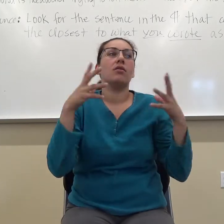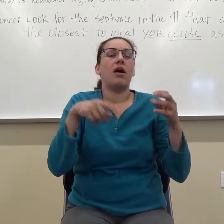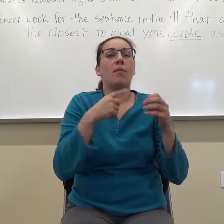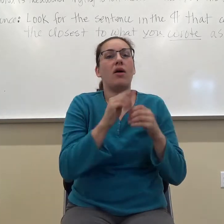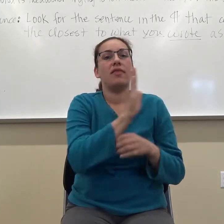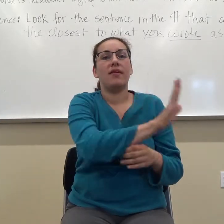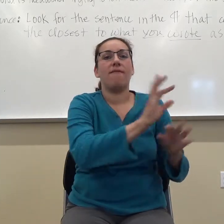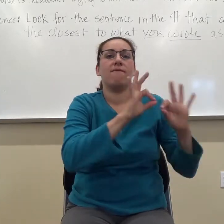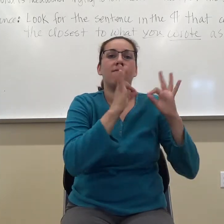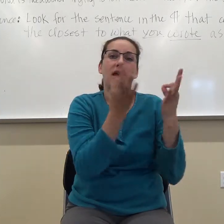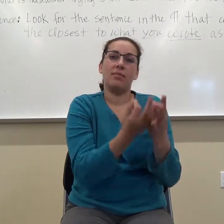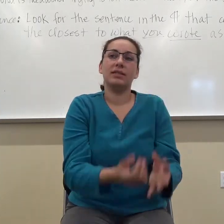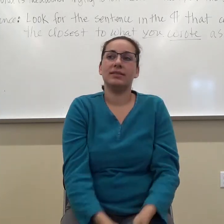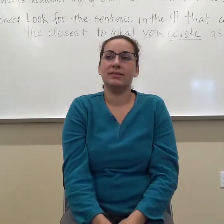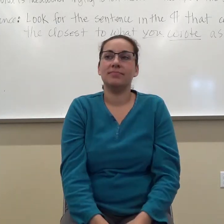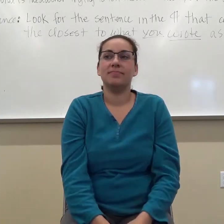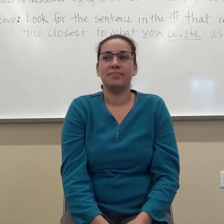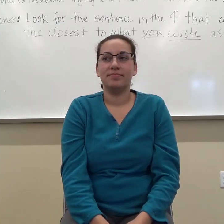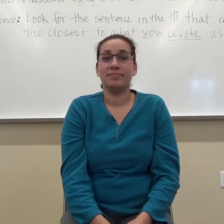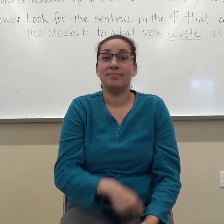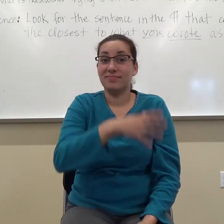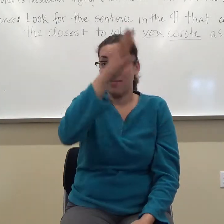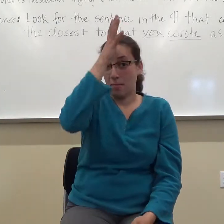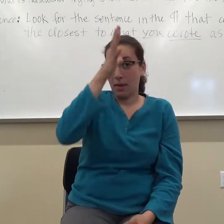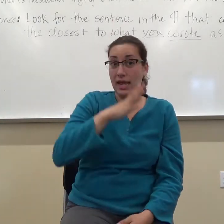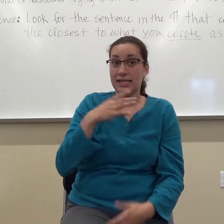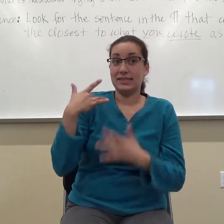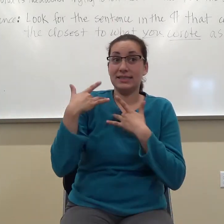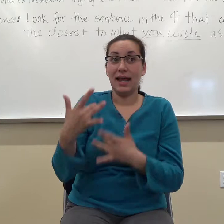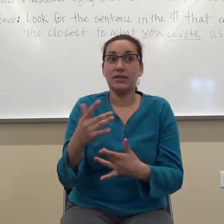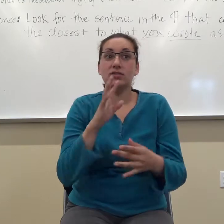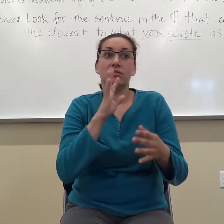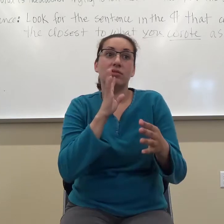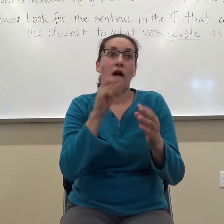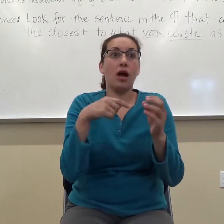yes. Exactly. Men tend to talk about